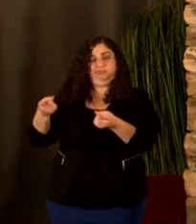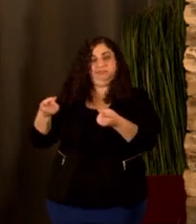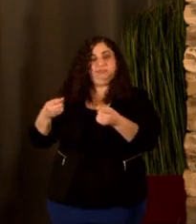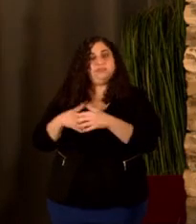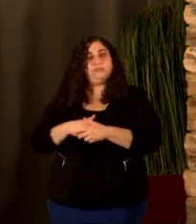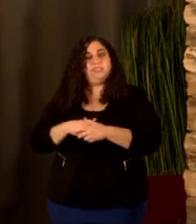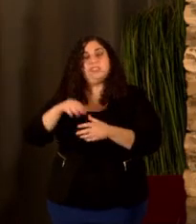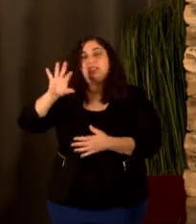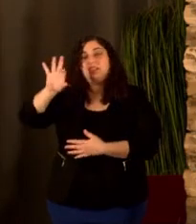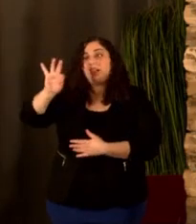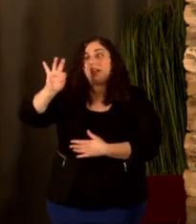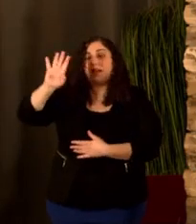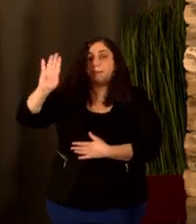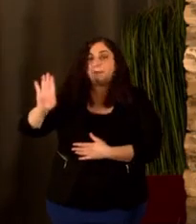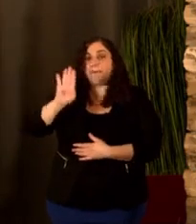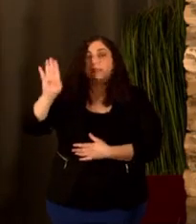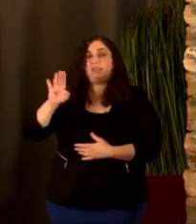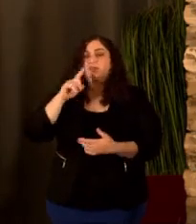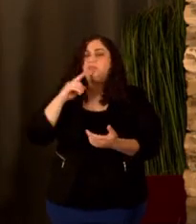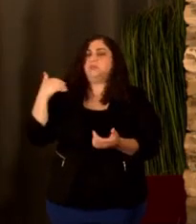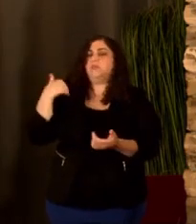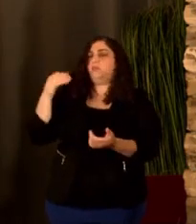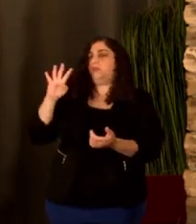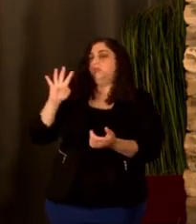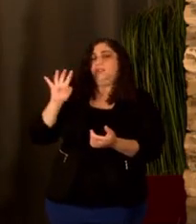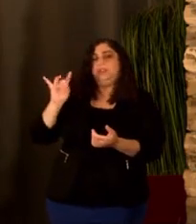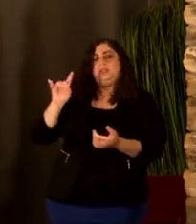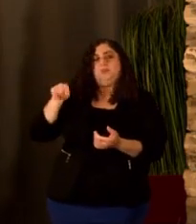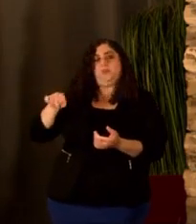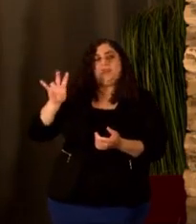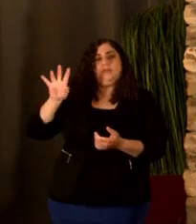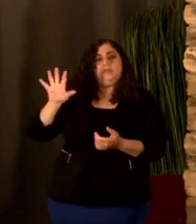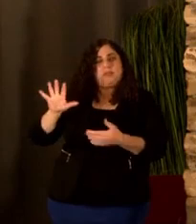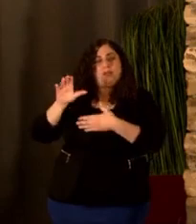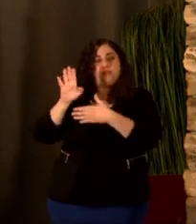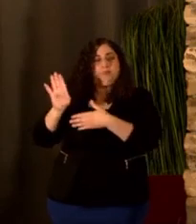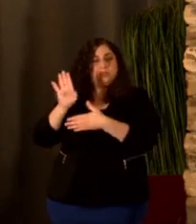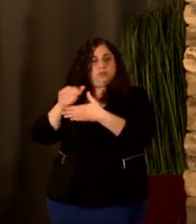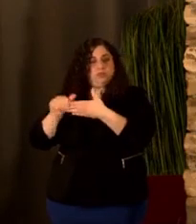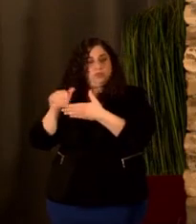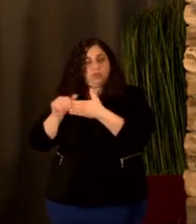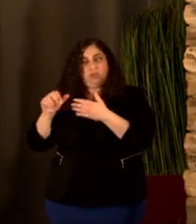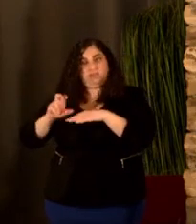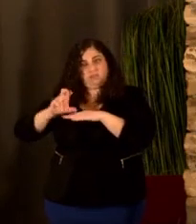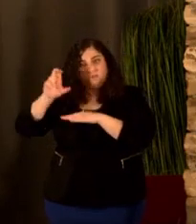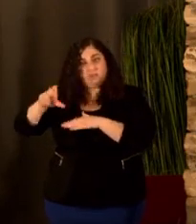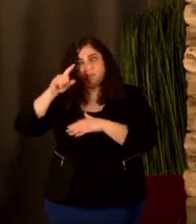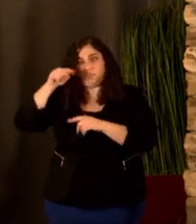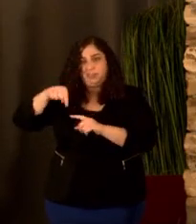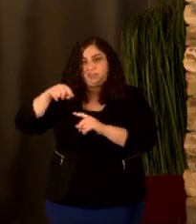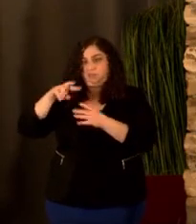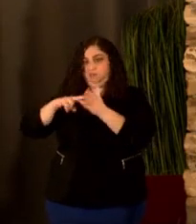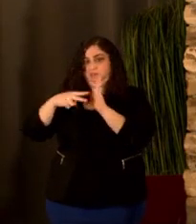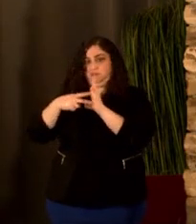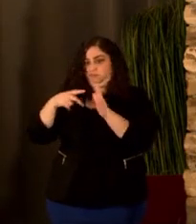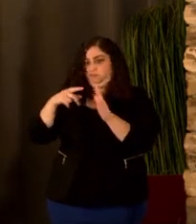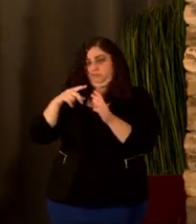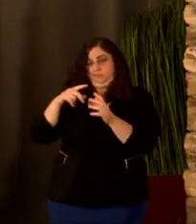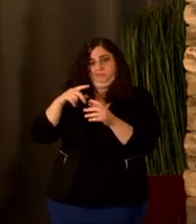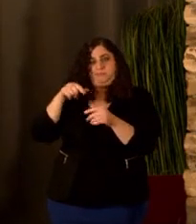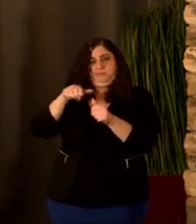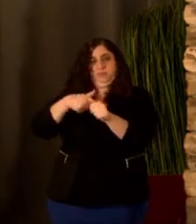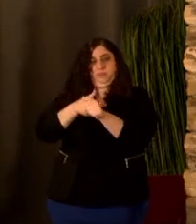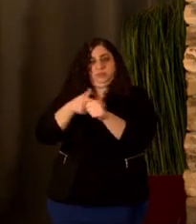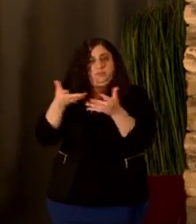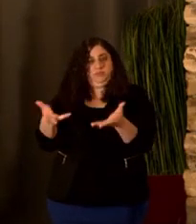billion, $8.75 billion just in that space. As was noted a moment ago by Chair Fletcher, we are committed